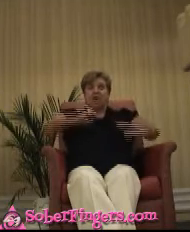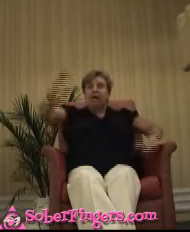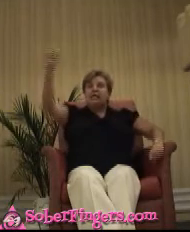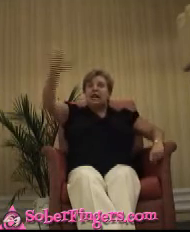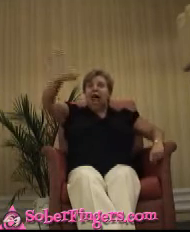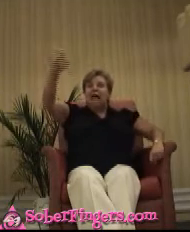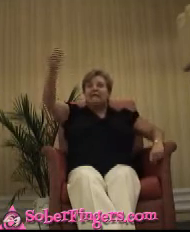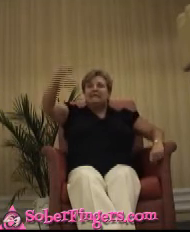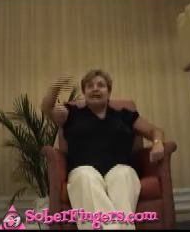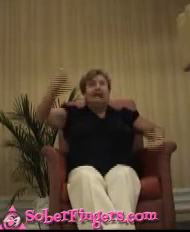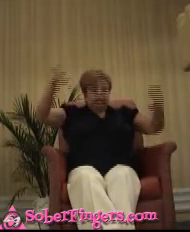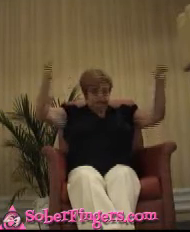I'm trying not to say